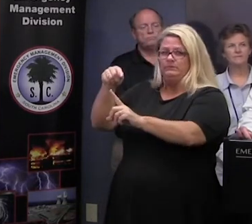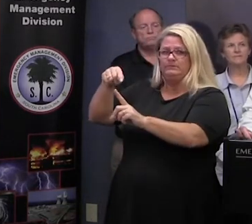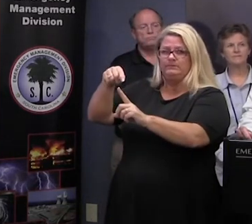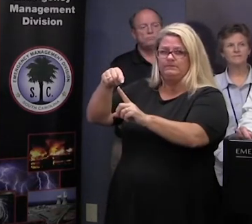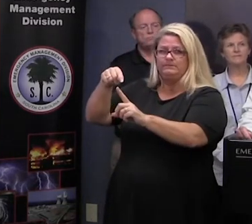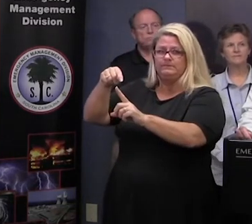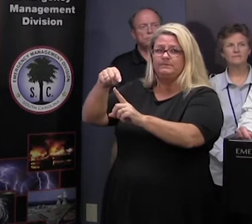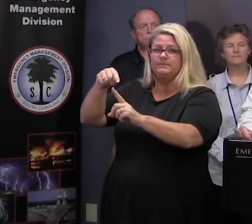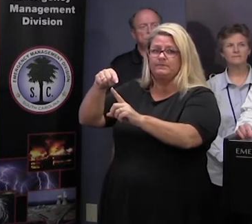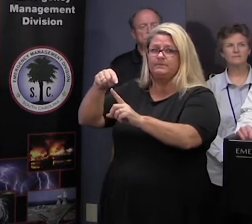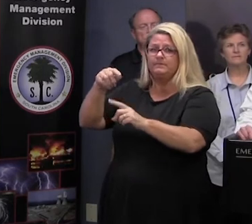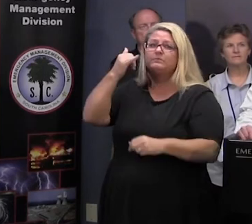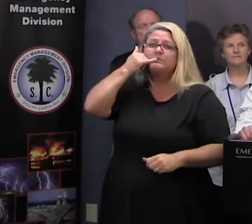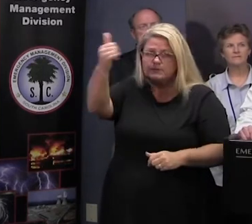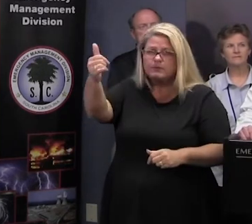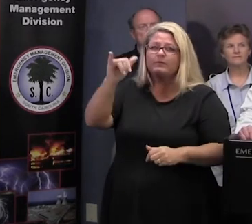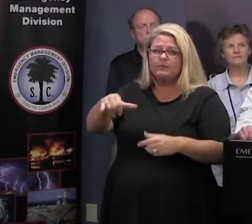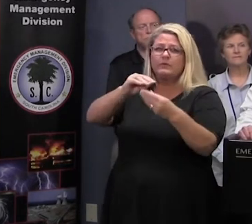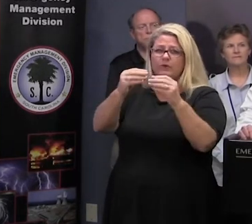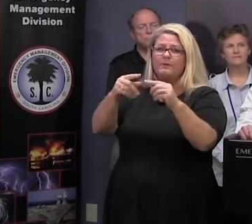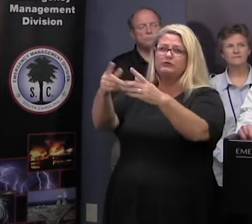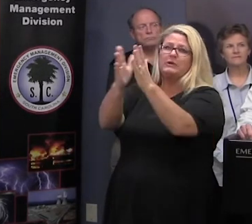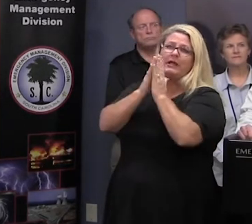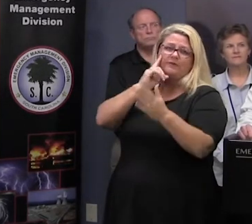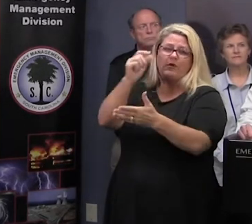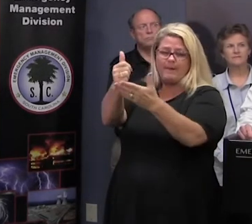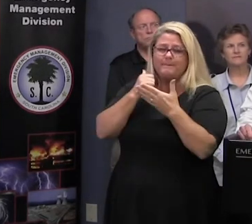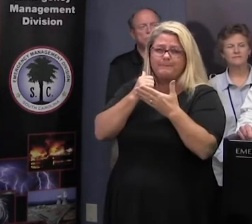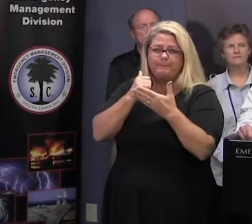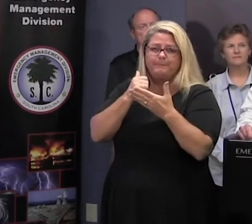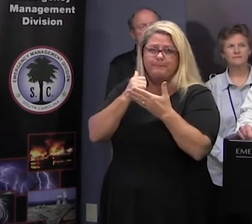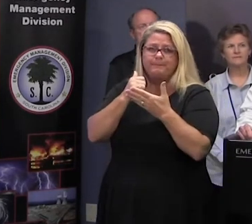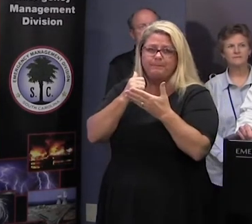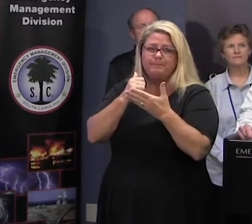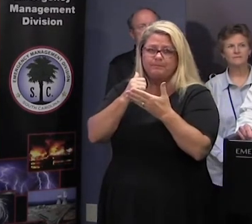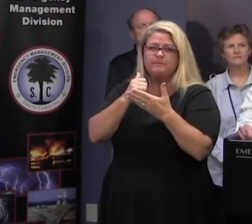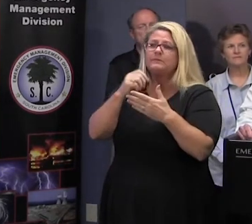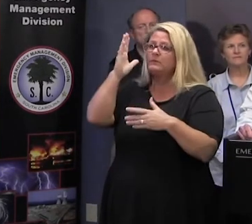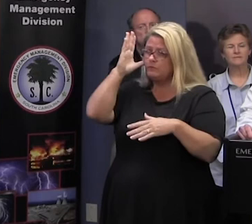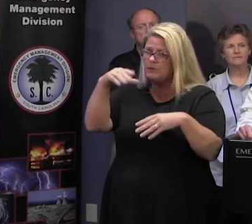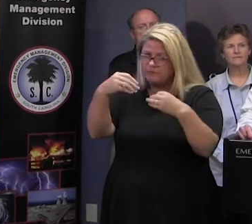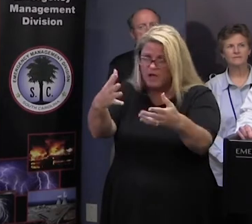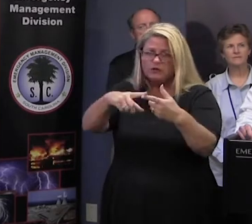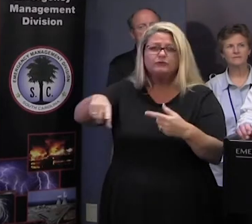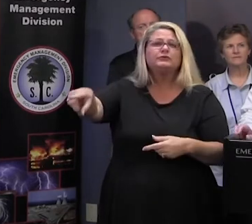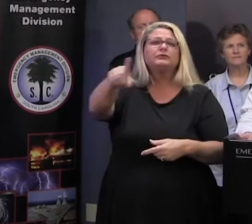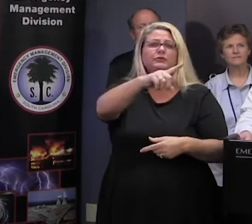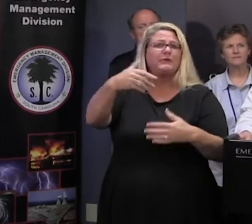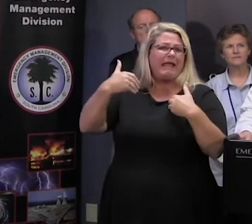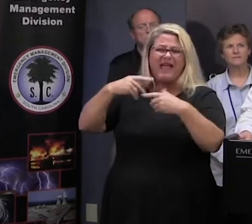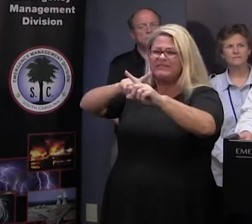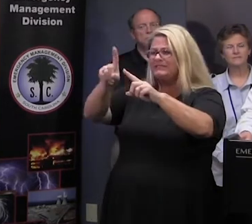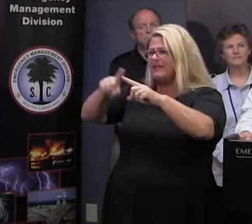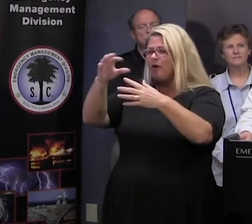is the number to call to ask for assistance. And assistance will be provided. There are various programs